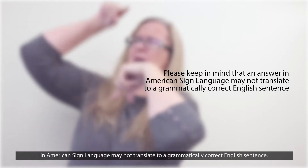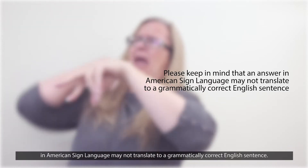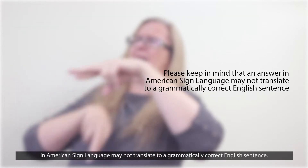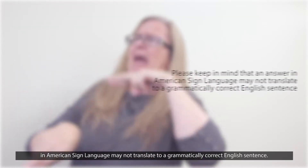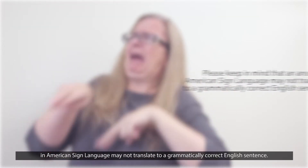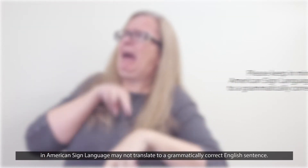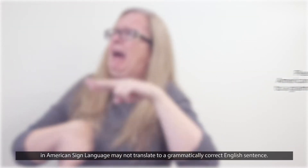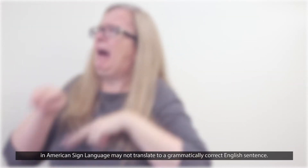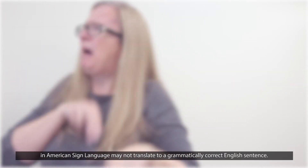sentence.